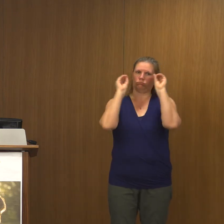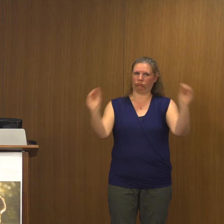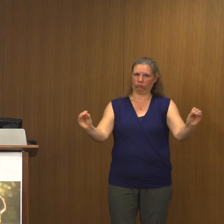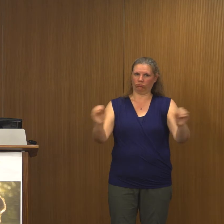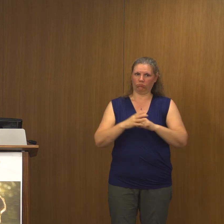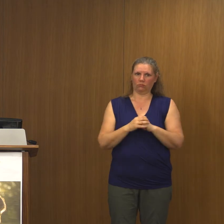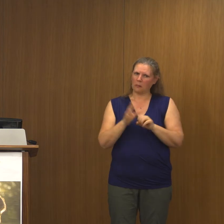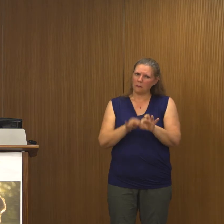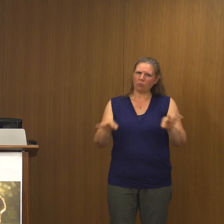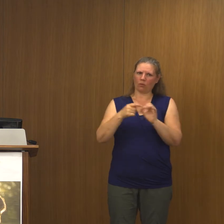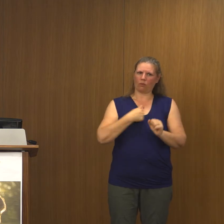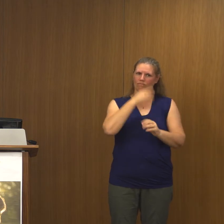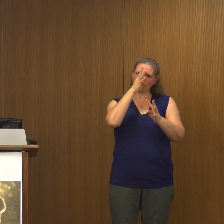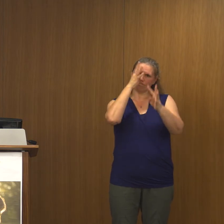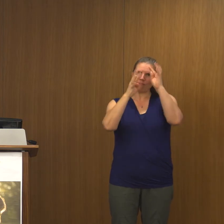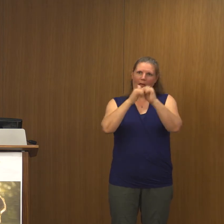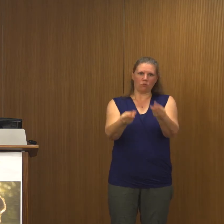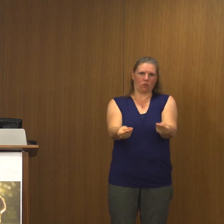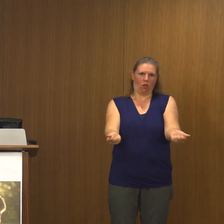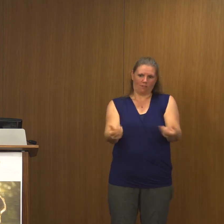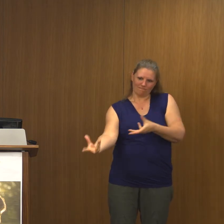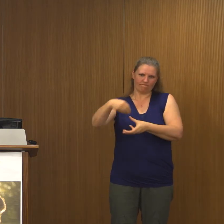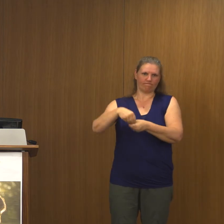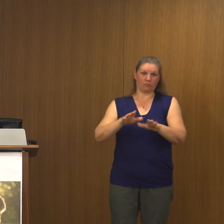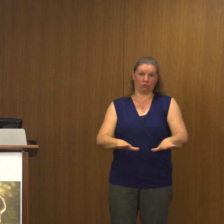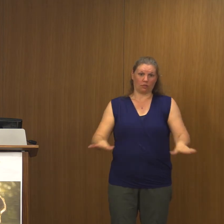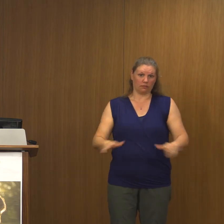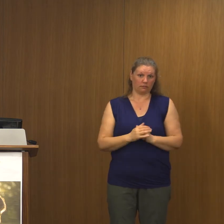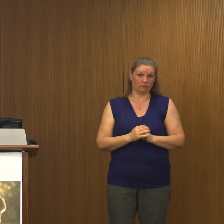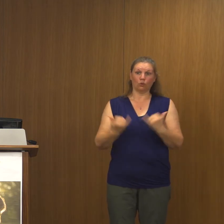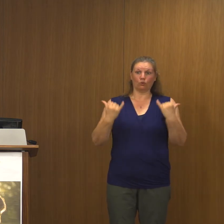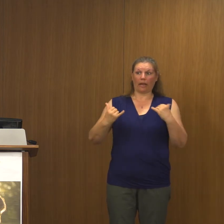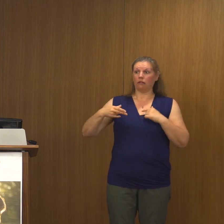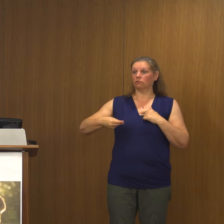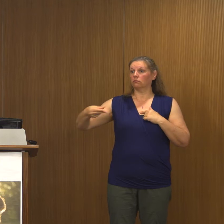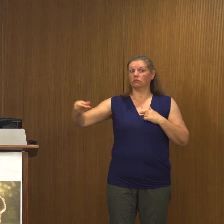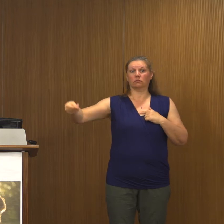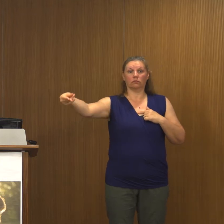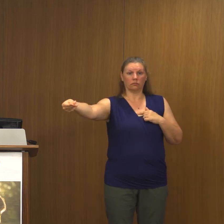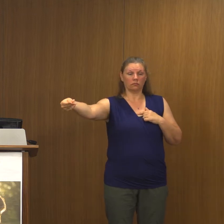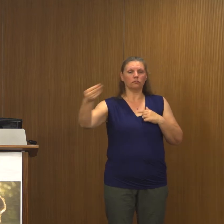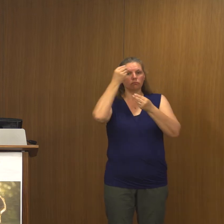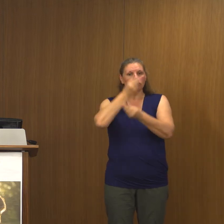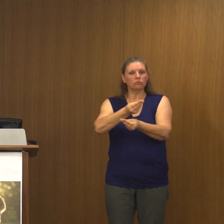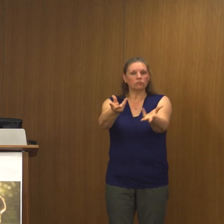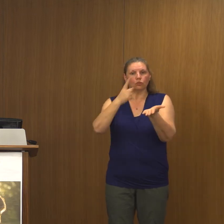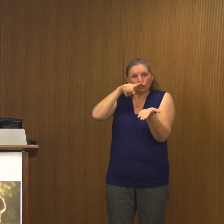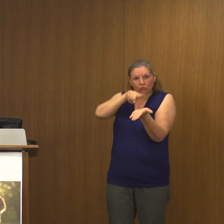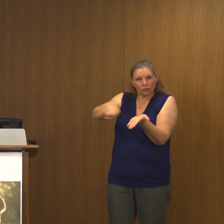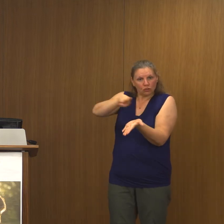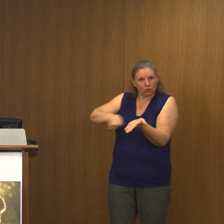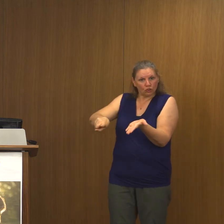of solutions. And so what we try to present for you today, this panel, is a perspective coming from research.